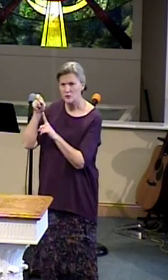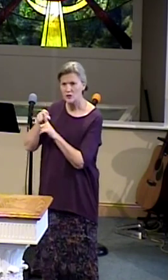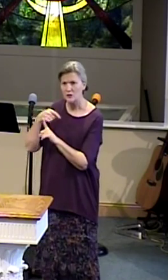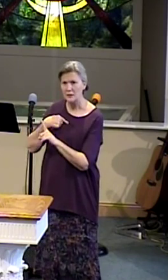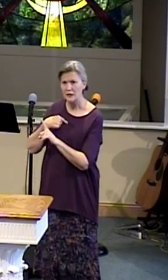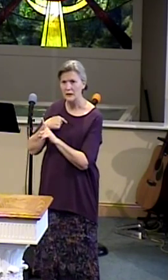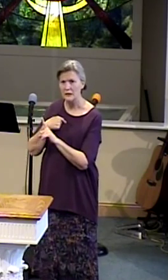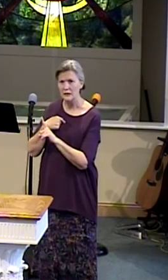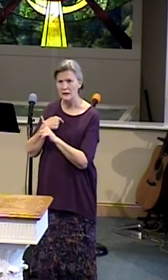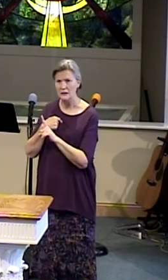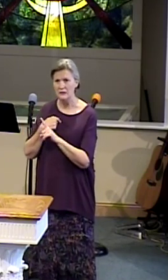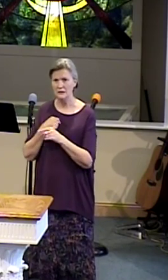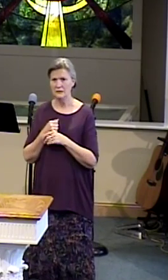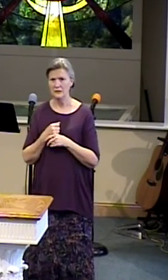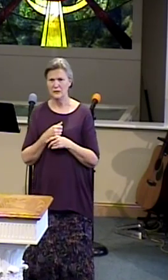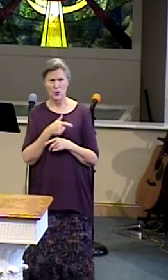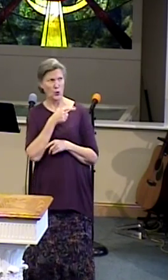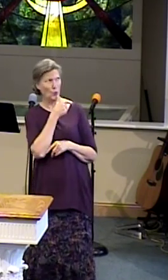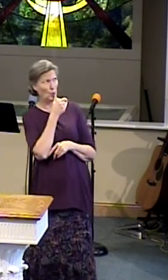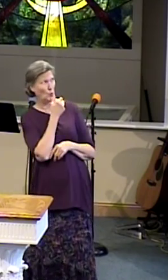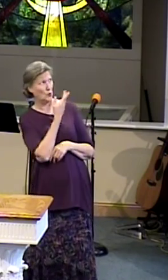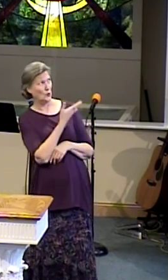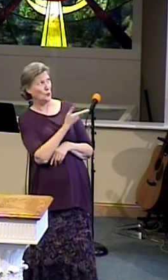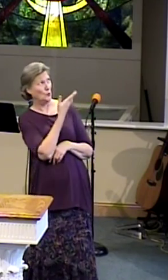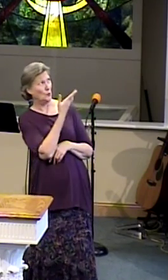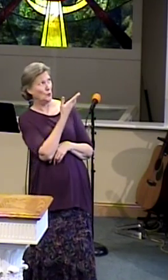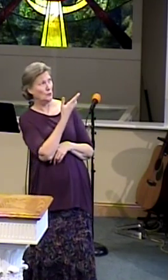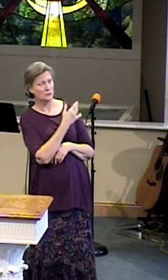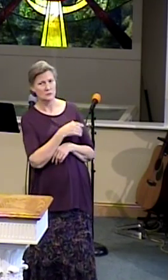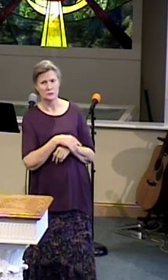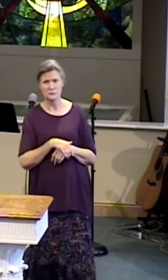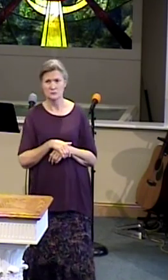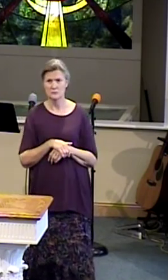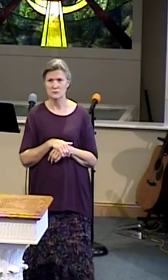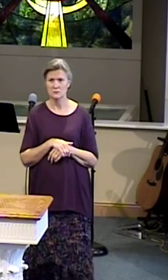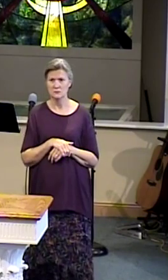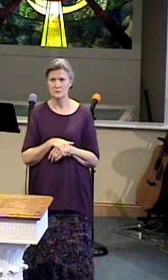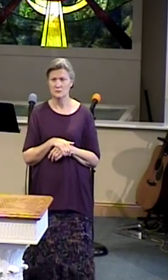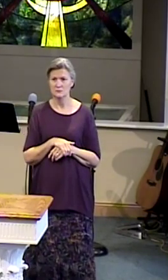next question is, who are you?